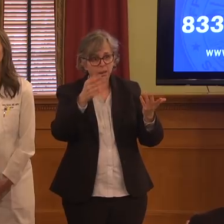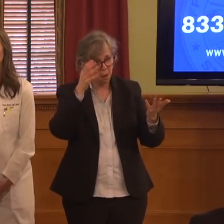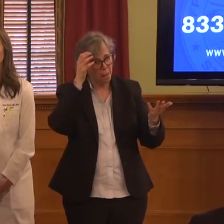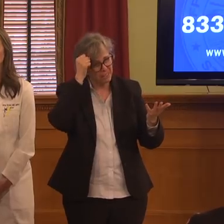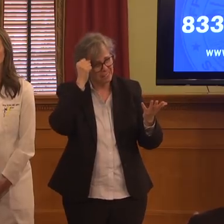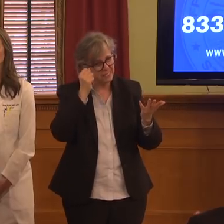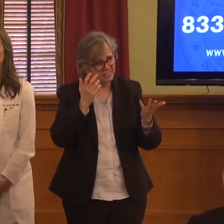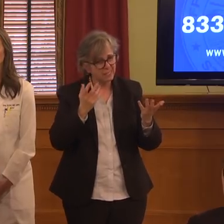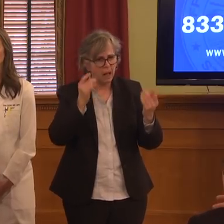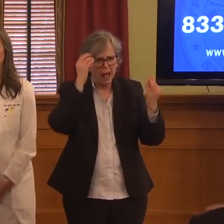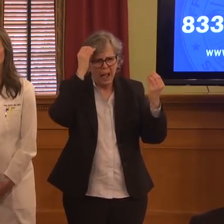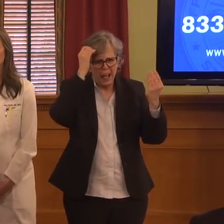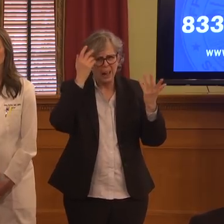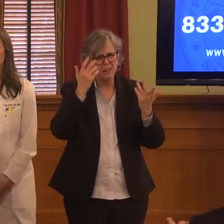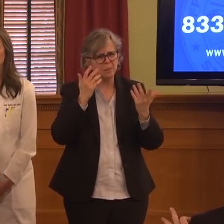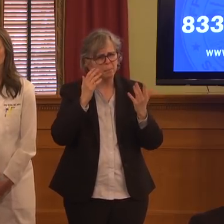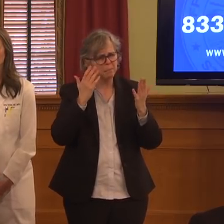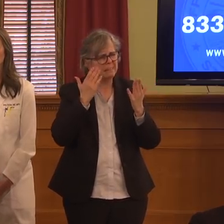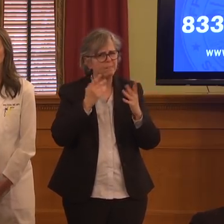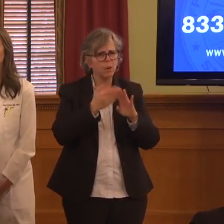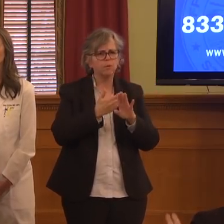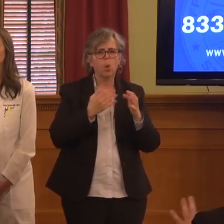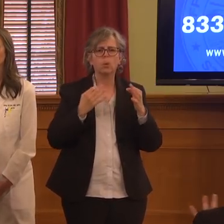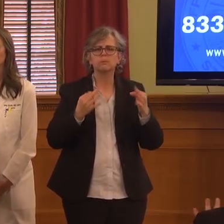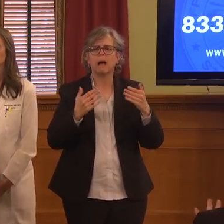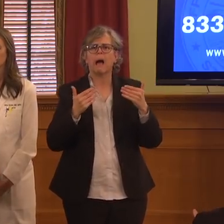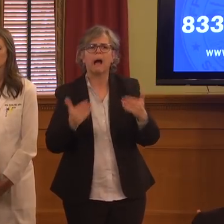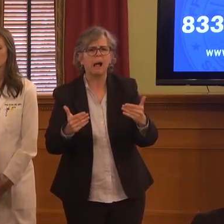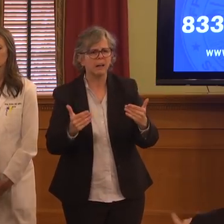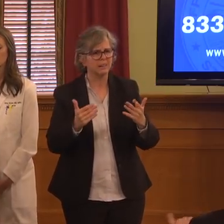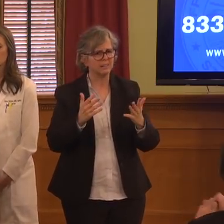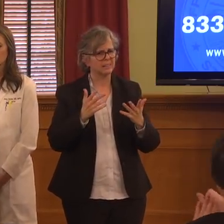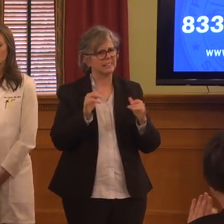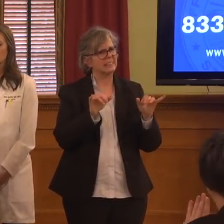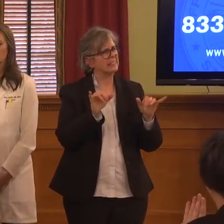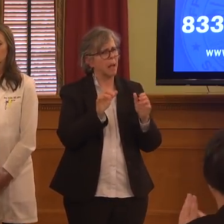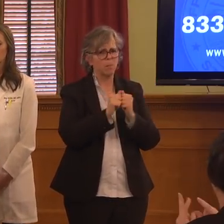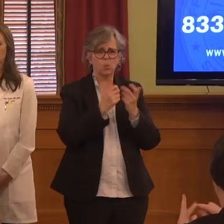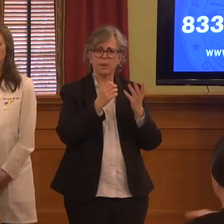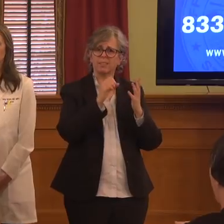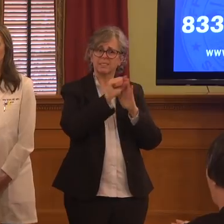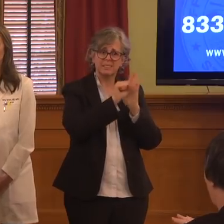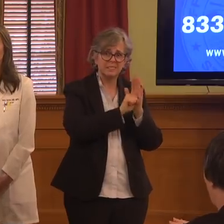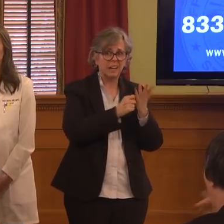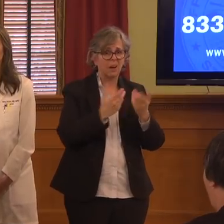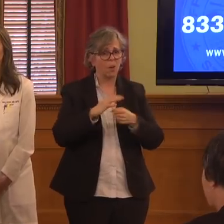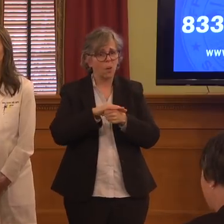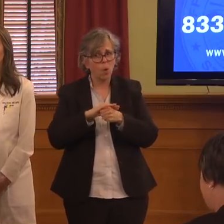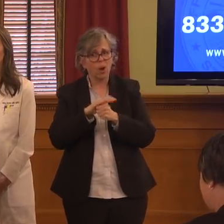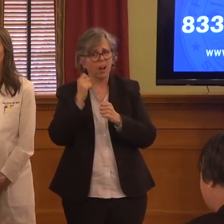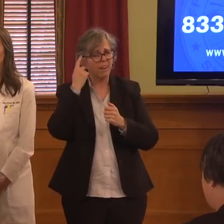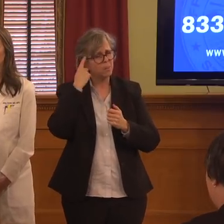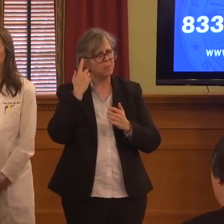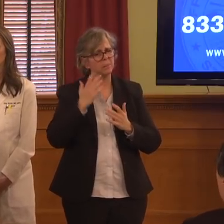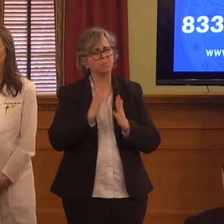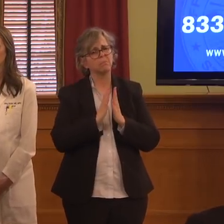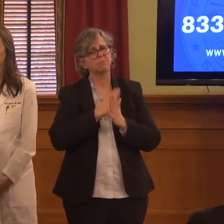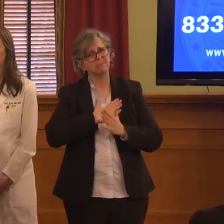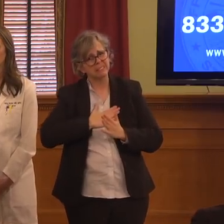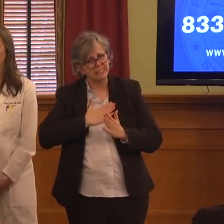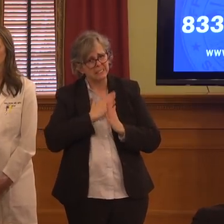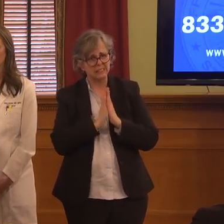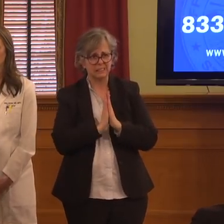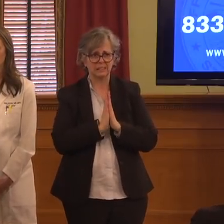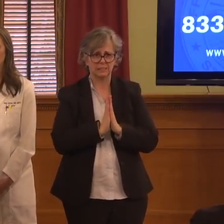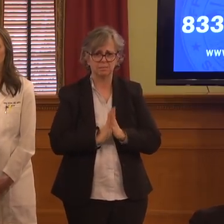also important for the state government to do that, local government to do that, and the federal government as well. We must treat this